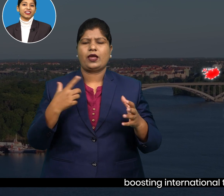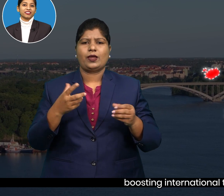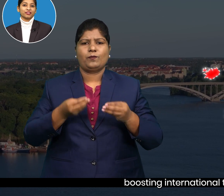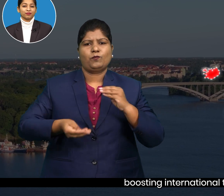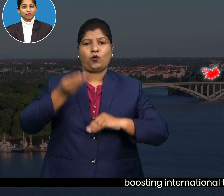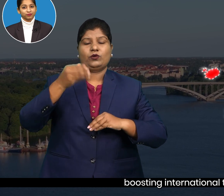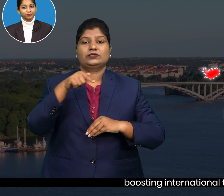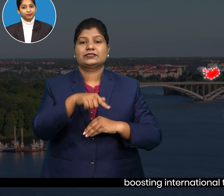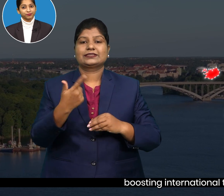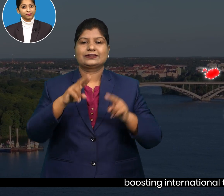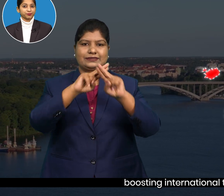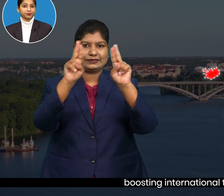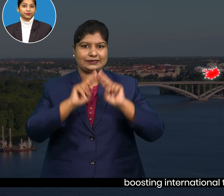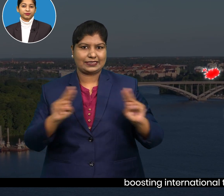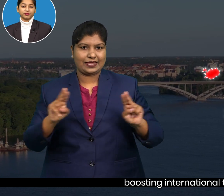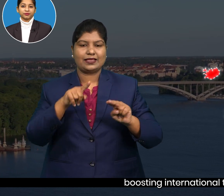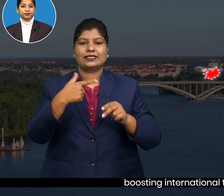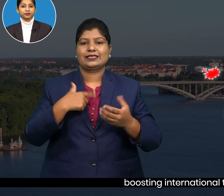international trade.